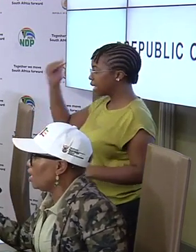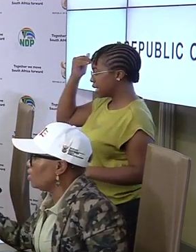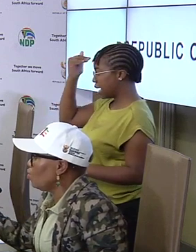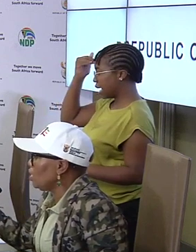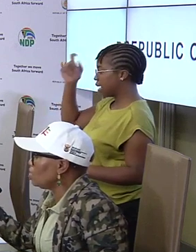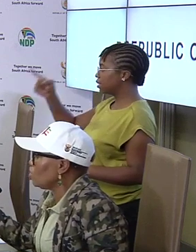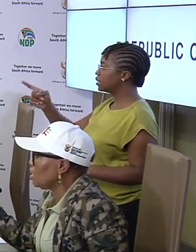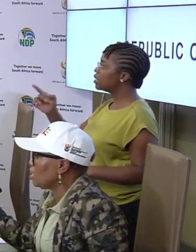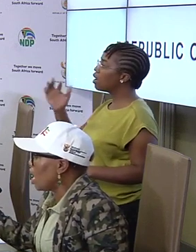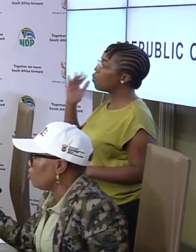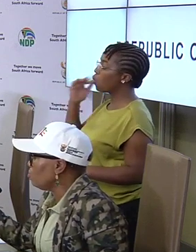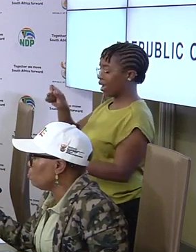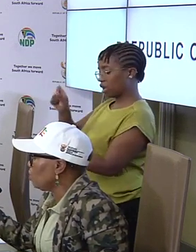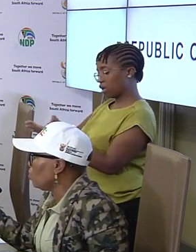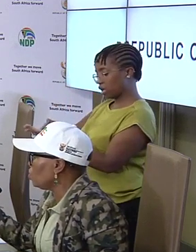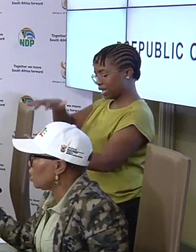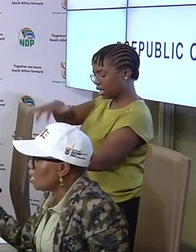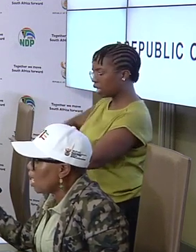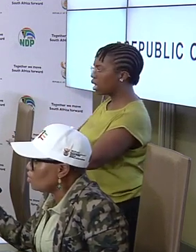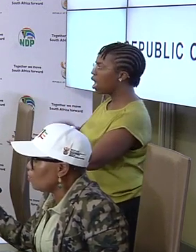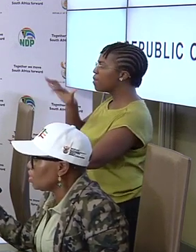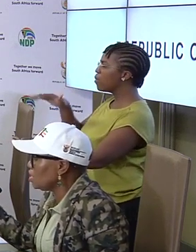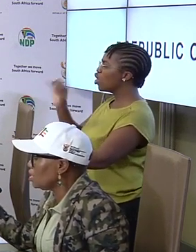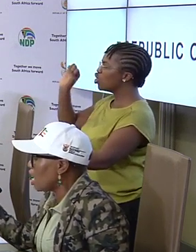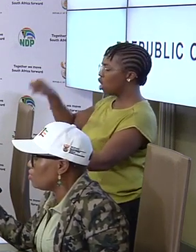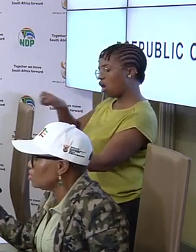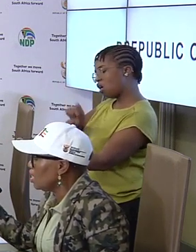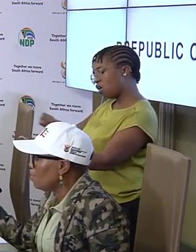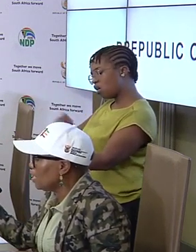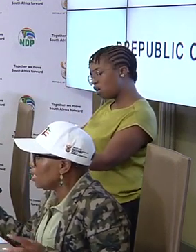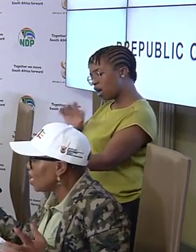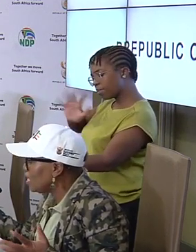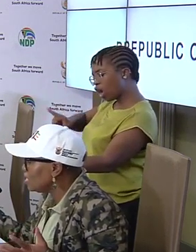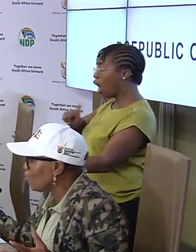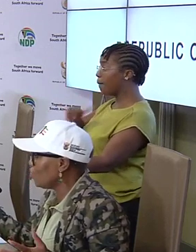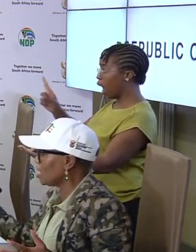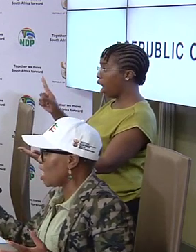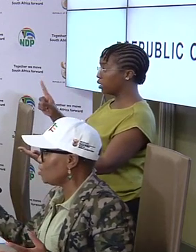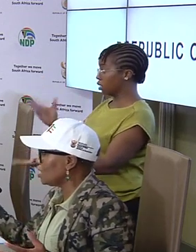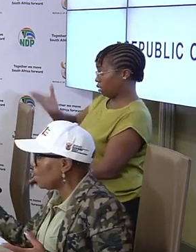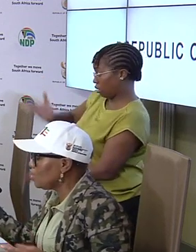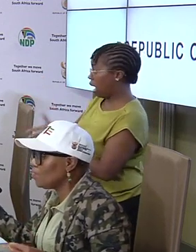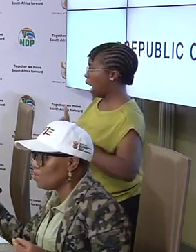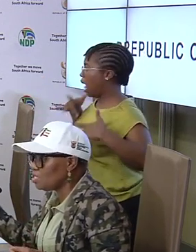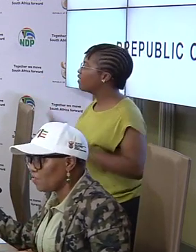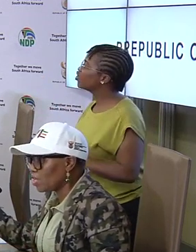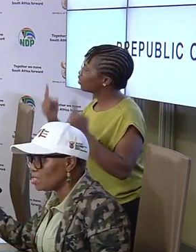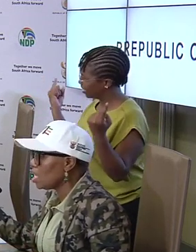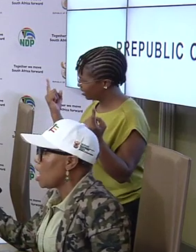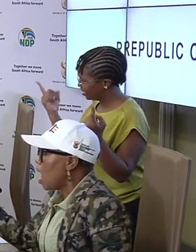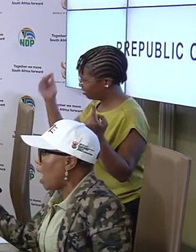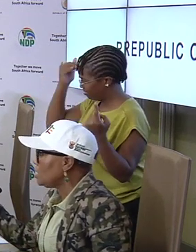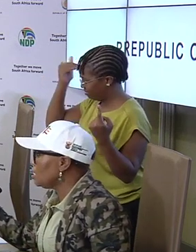that when it's written down, people will say, yeah, you've written it down, but the reality on the ground is something very